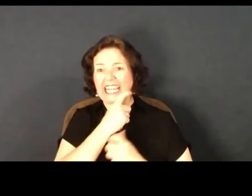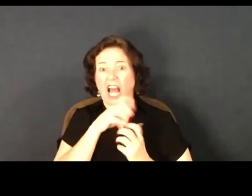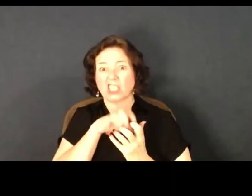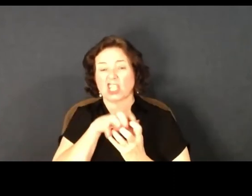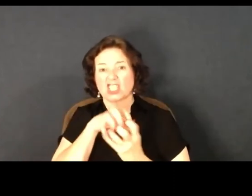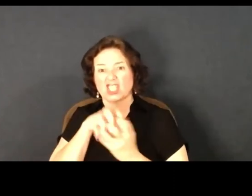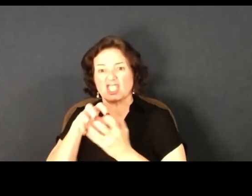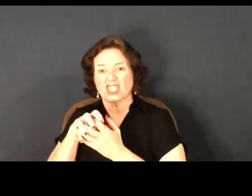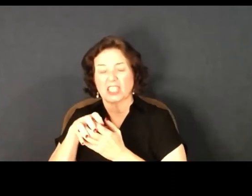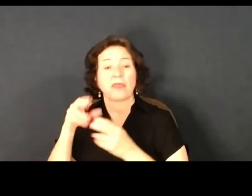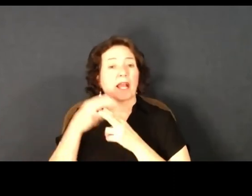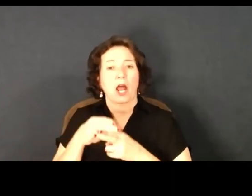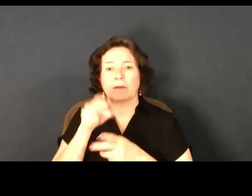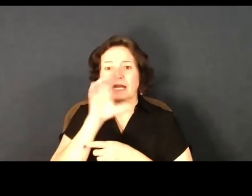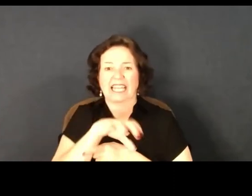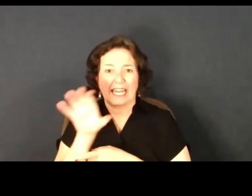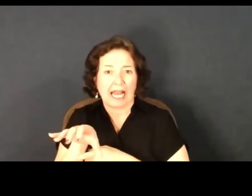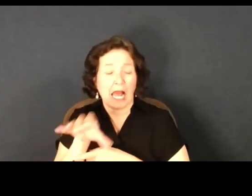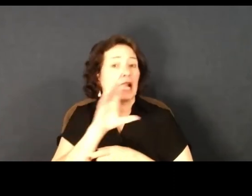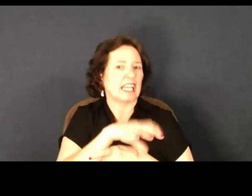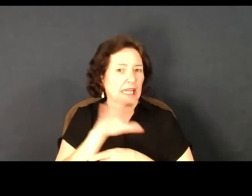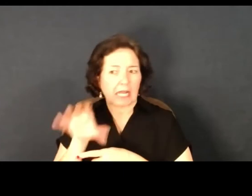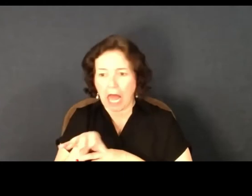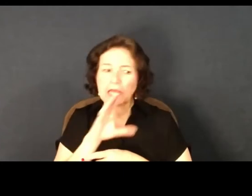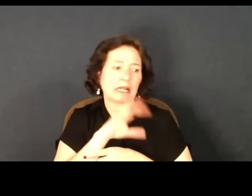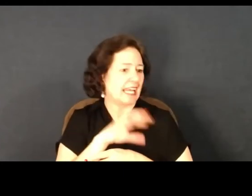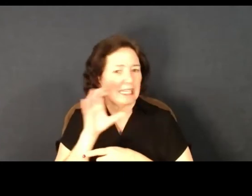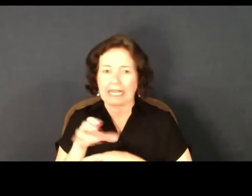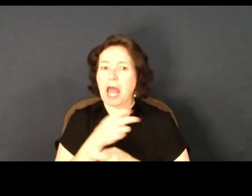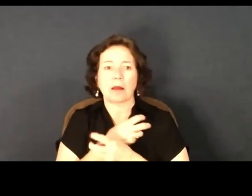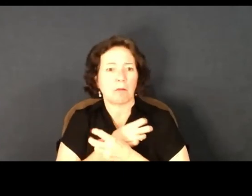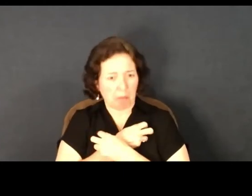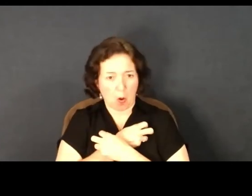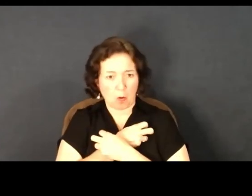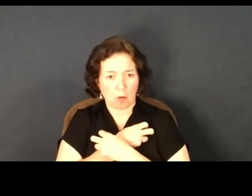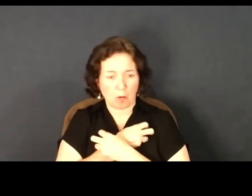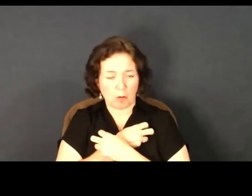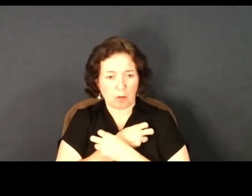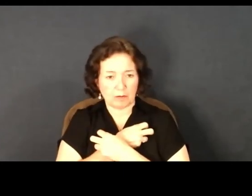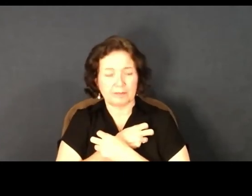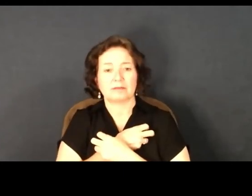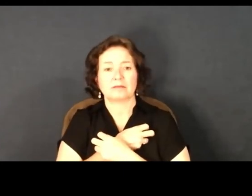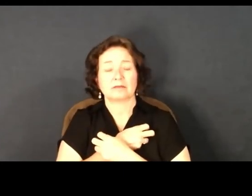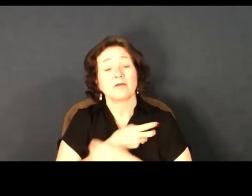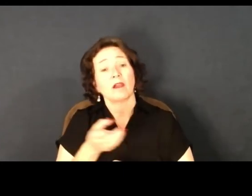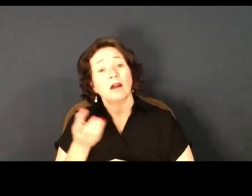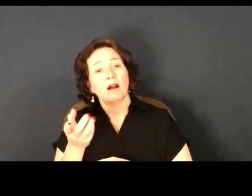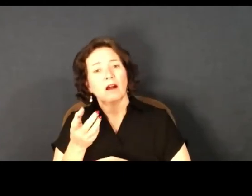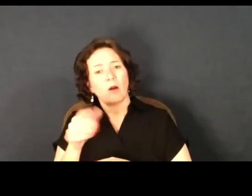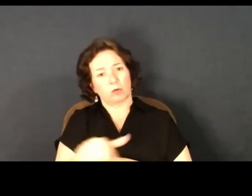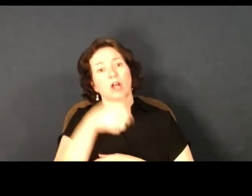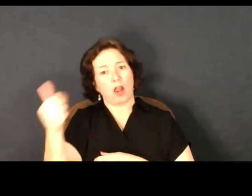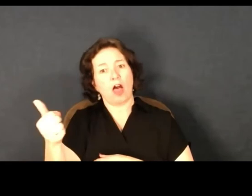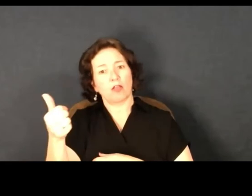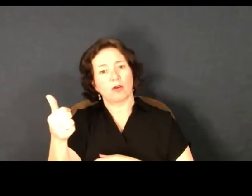They called him clickety-clack, clickety-clack, clickety-clack bones. Now, there was somebody else